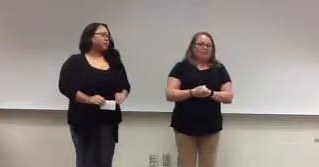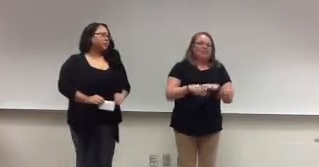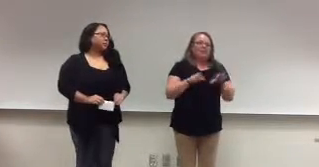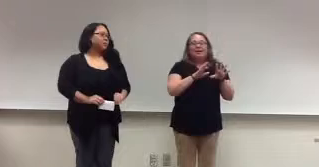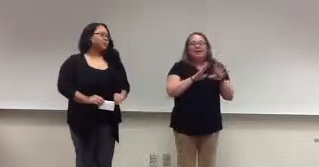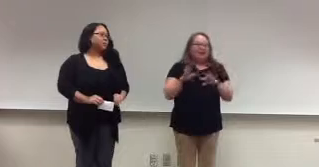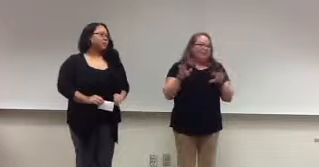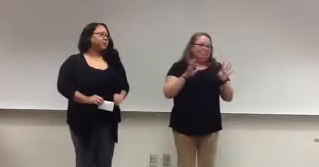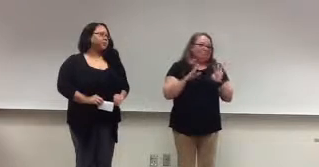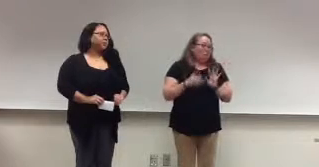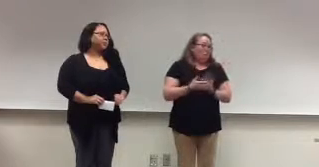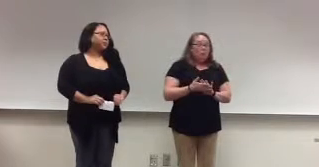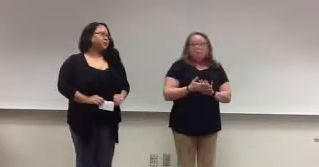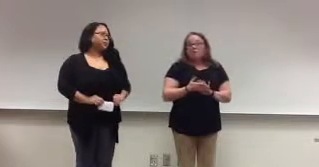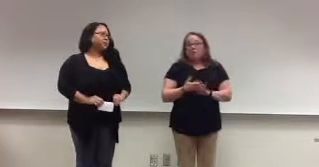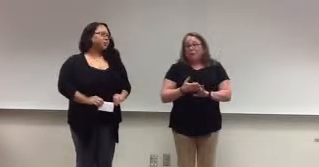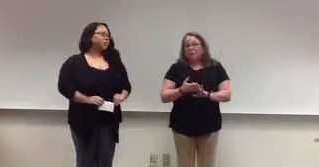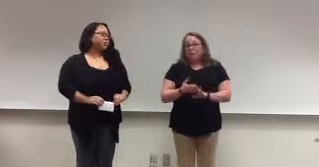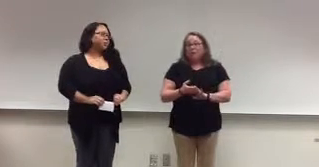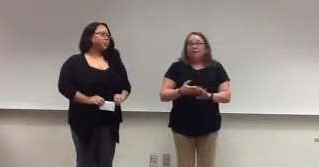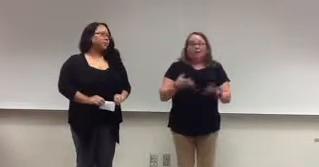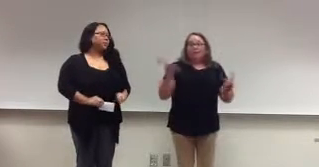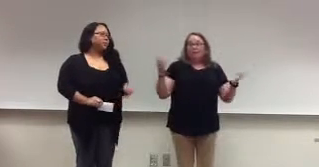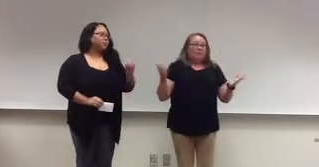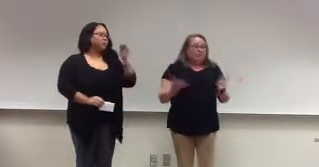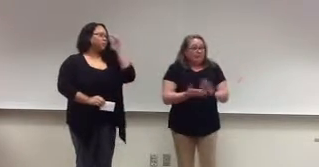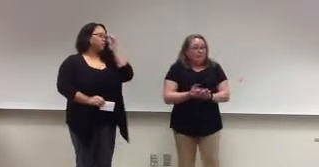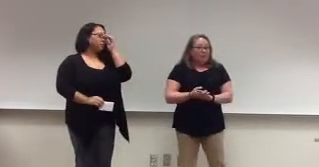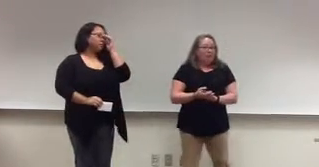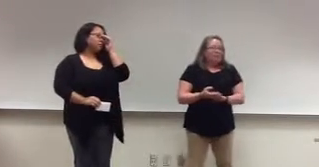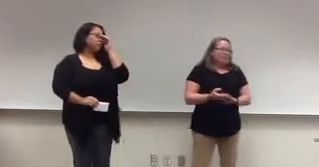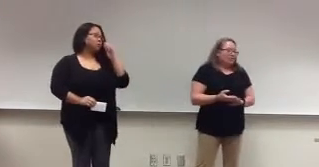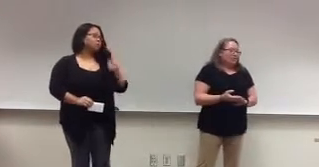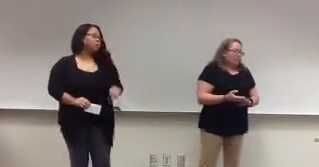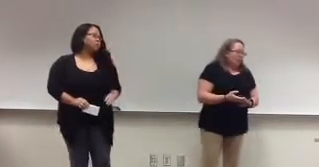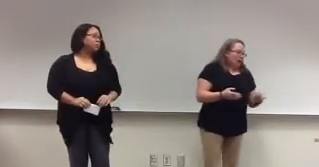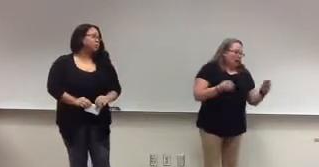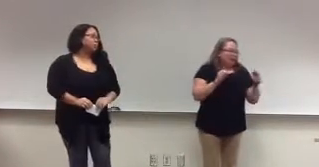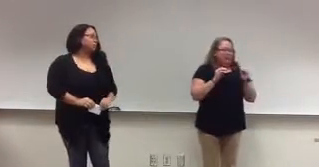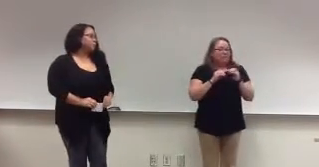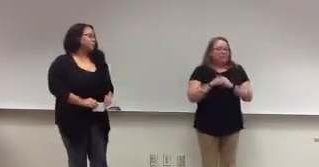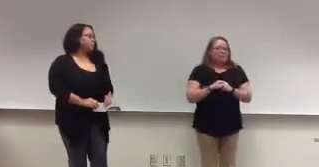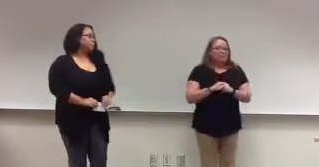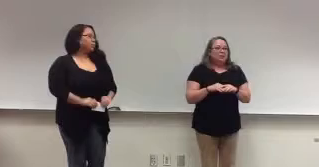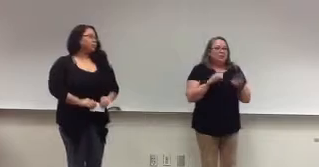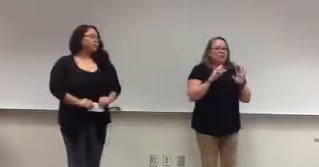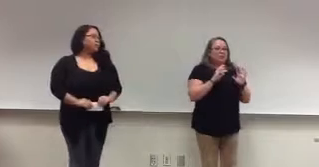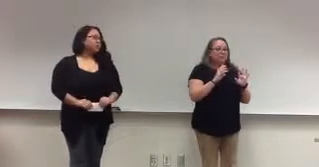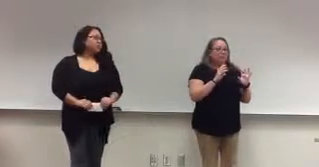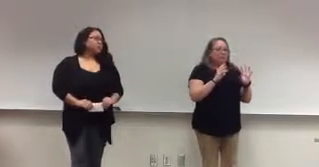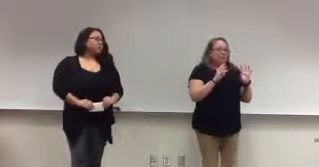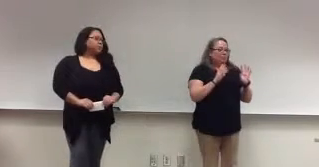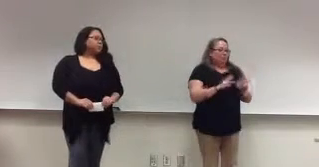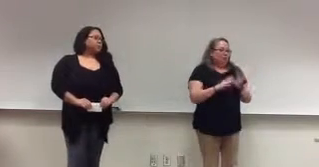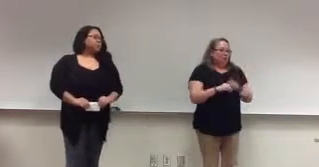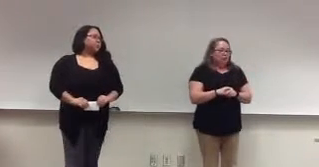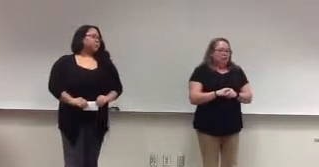person in school, at work, or maybe a neighbor. So I'm going to tell you a little bit of deaf culture